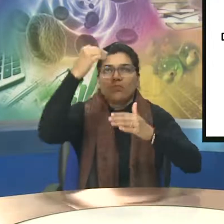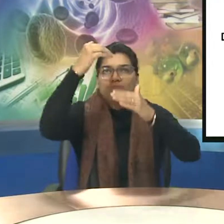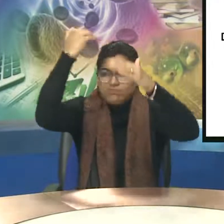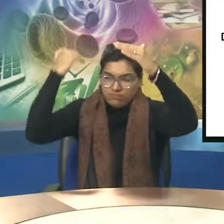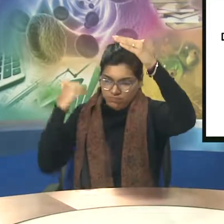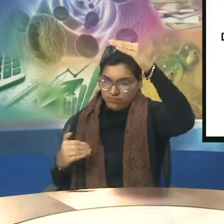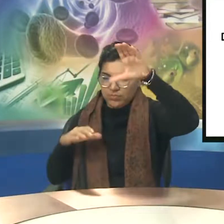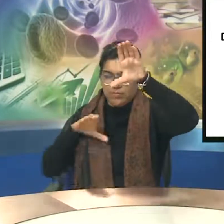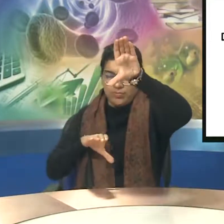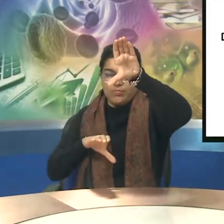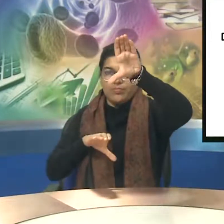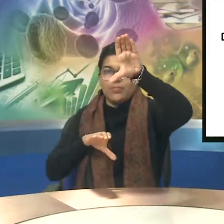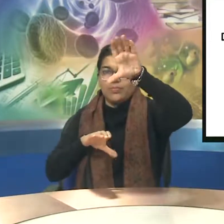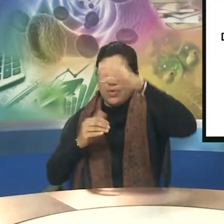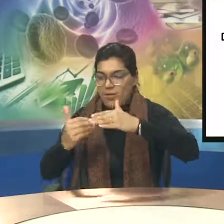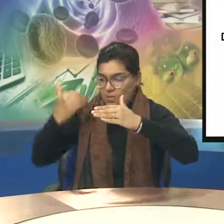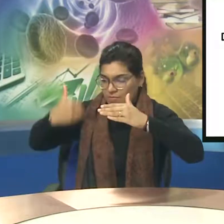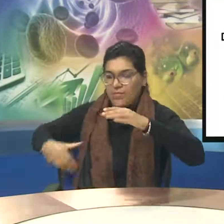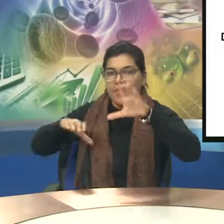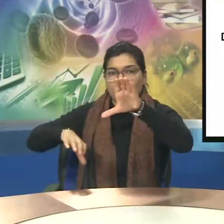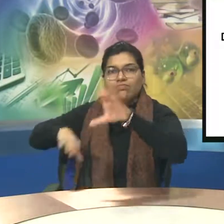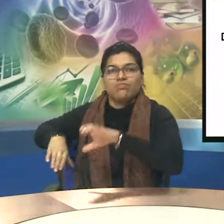from 1 to the desired number.